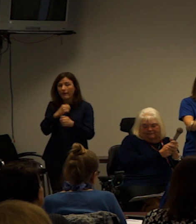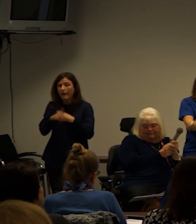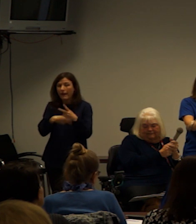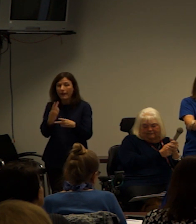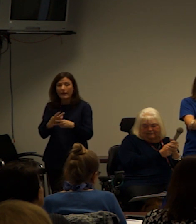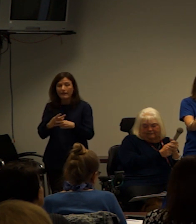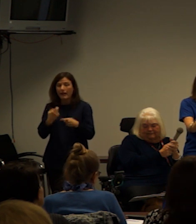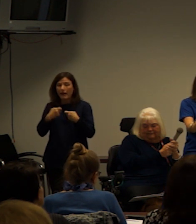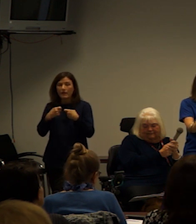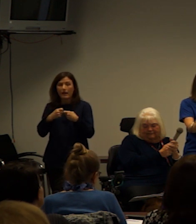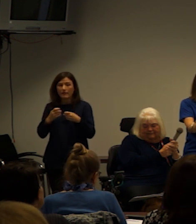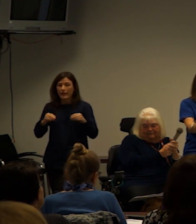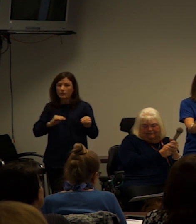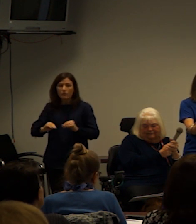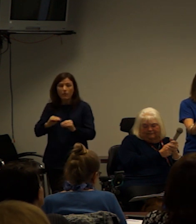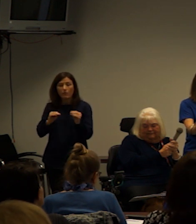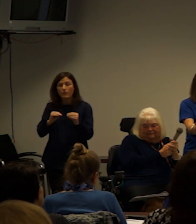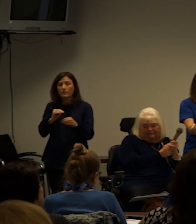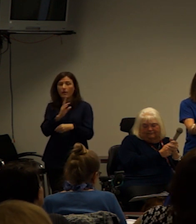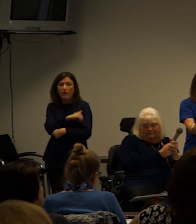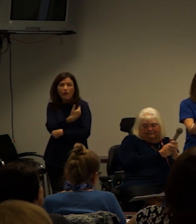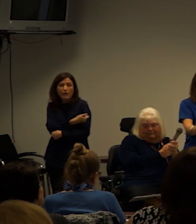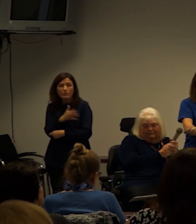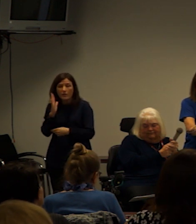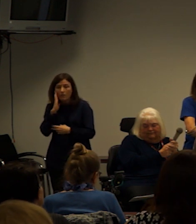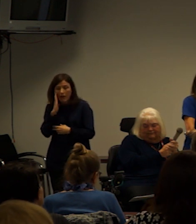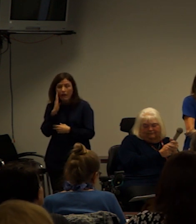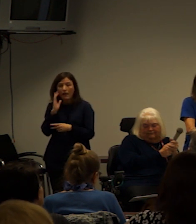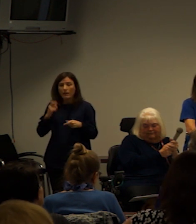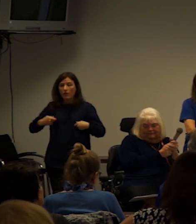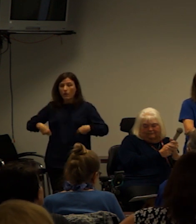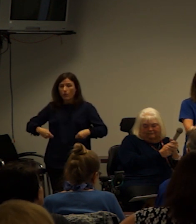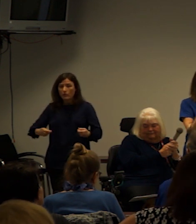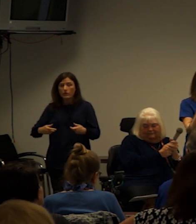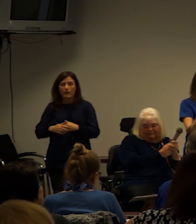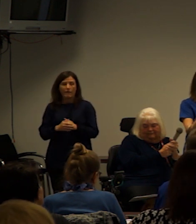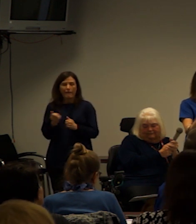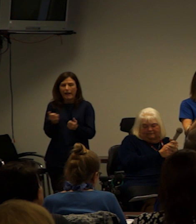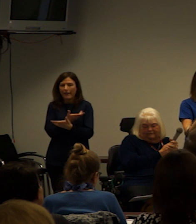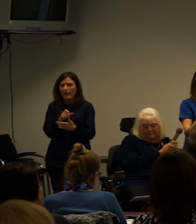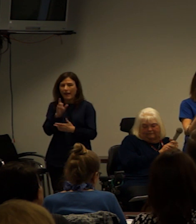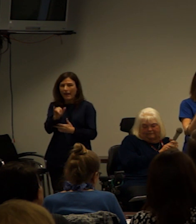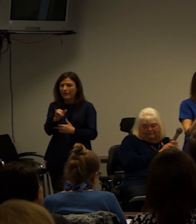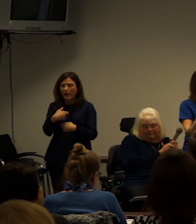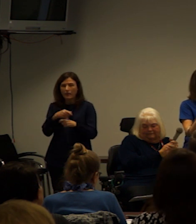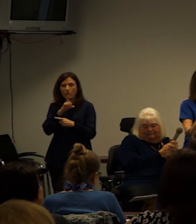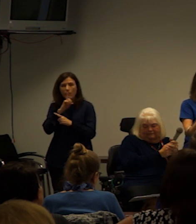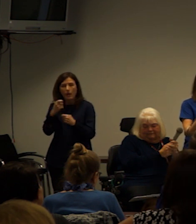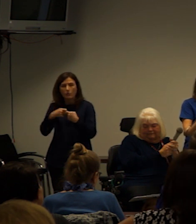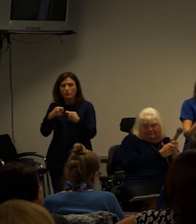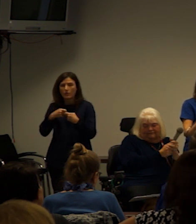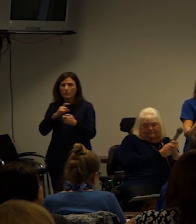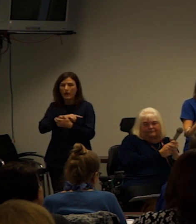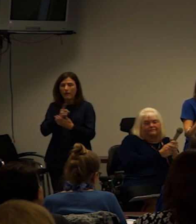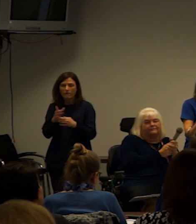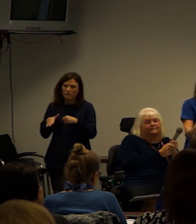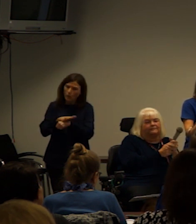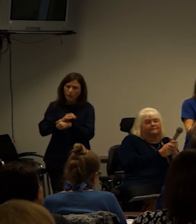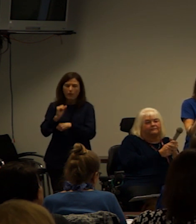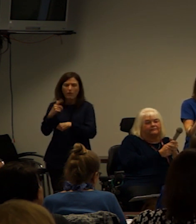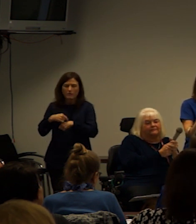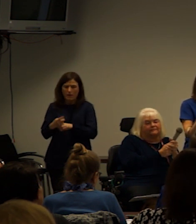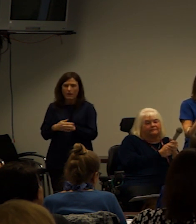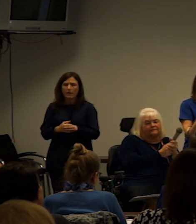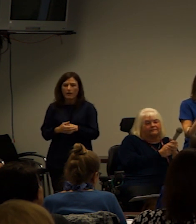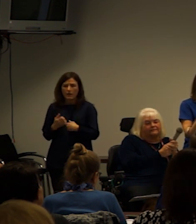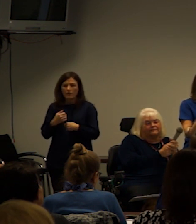mobility, hospital bed, wheelchair, anything like that, keep it charged up as much as possible at all times.